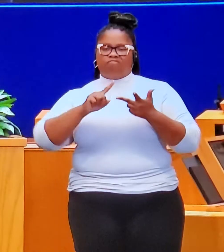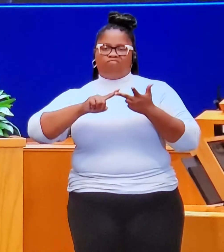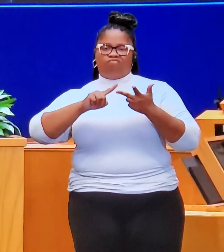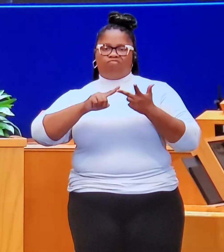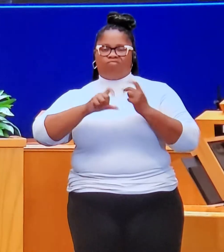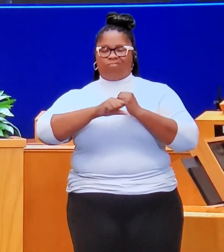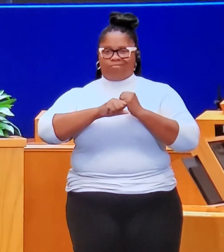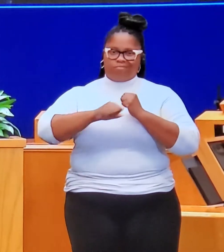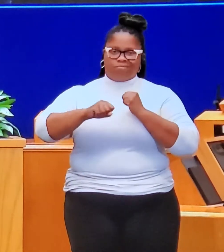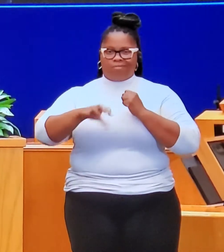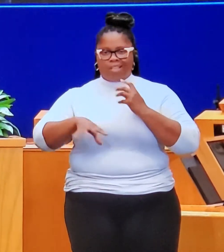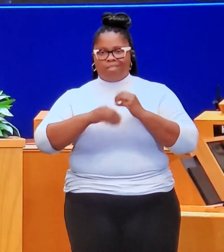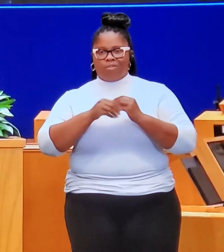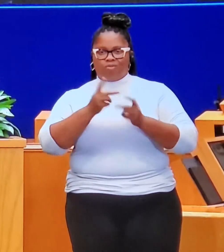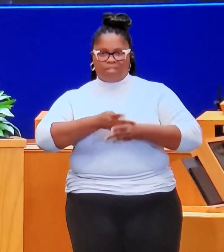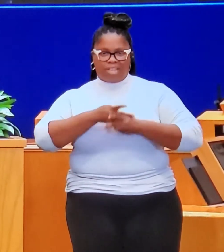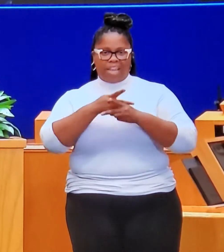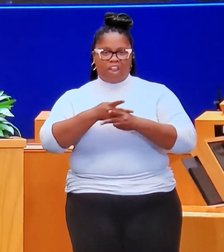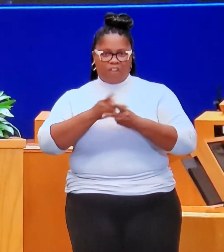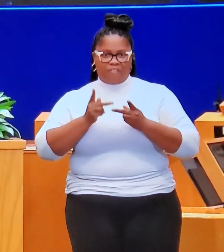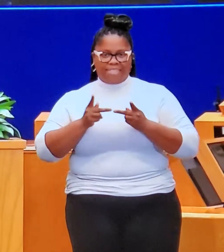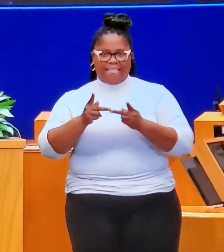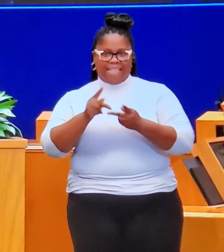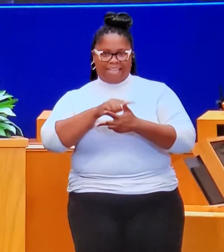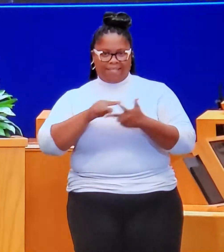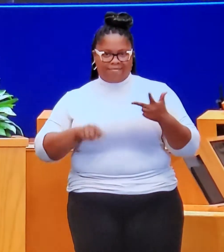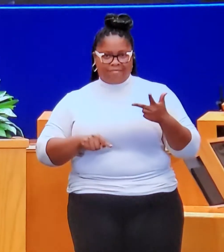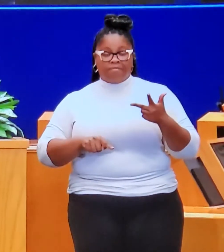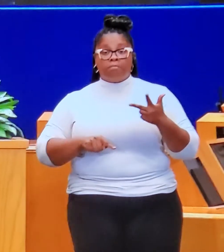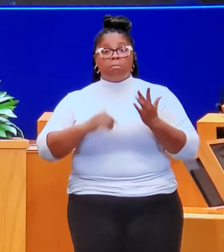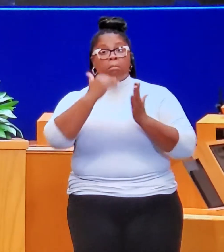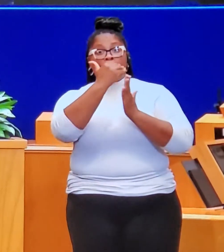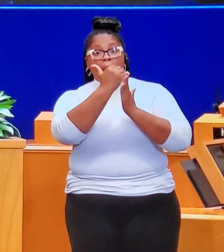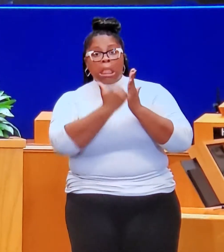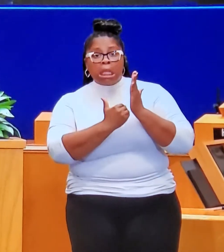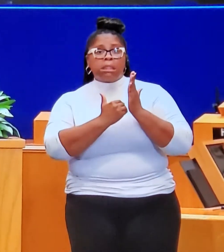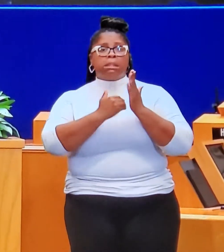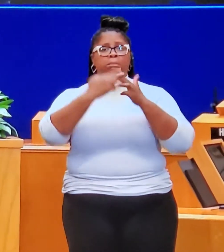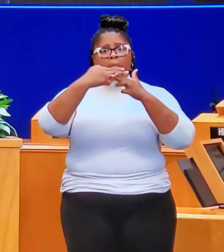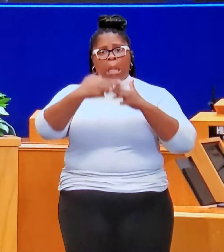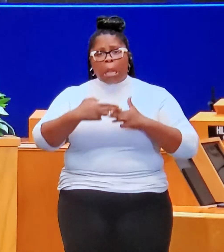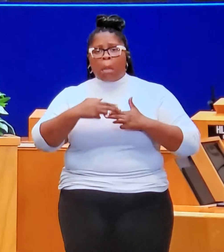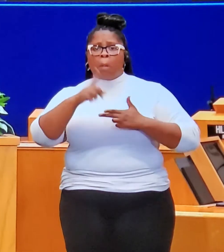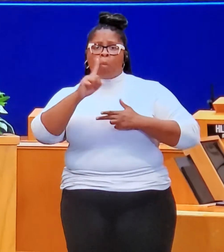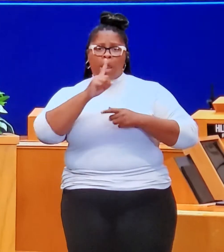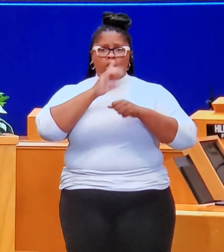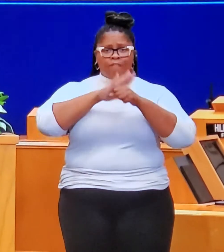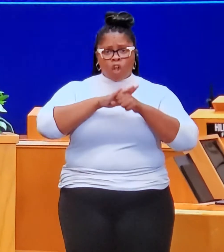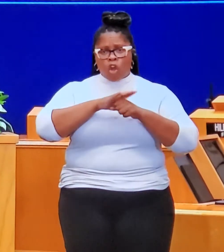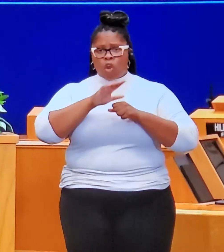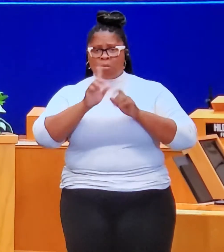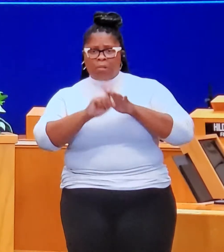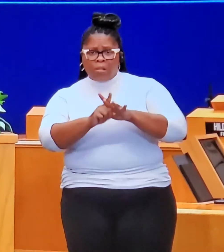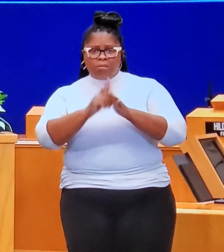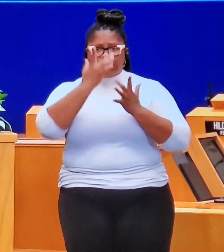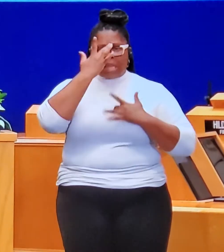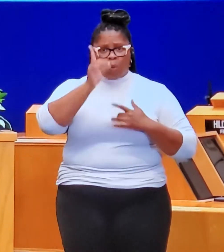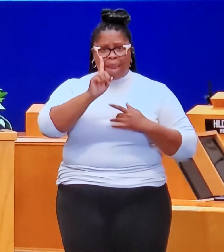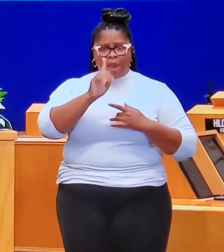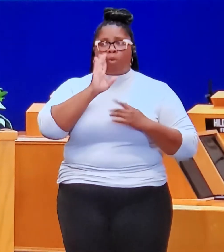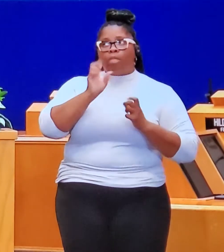care facility. We will be posting a list of all the facilities that have confirmed cases on our